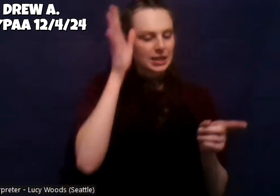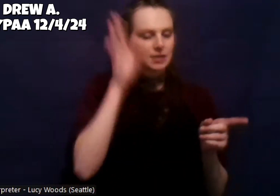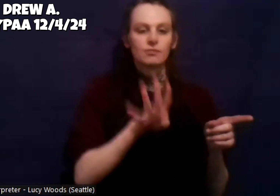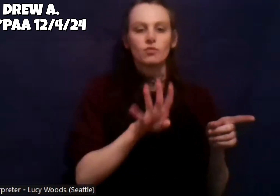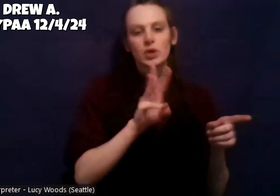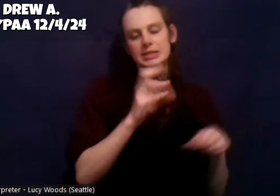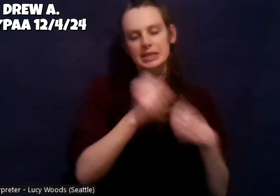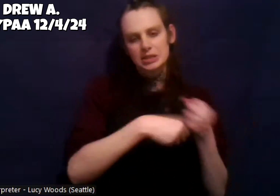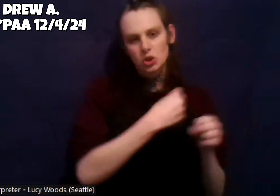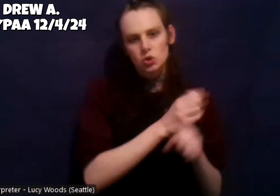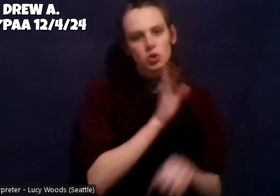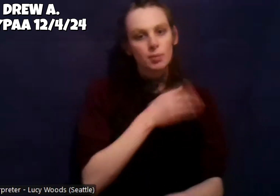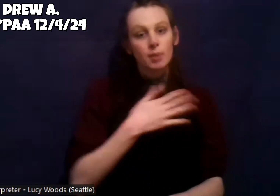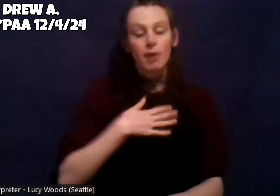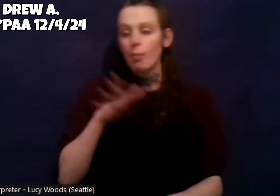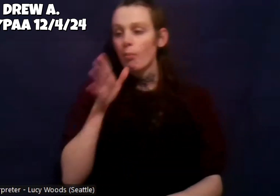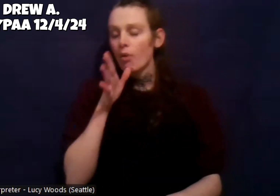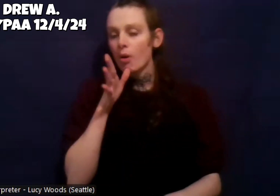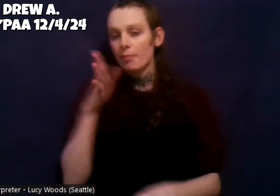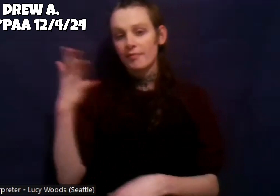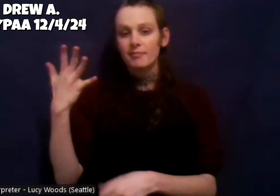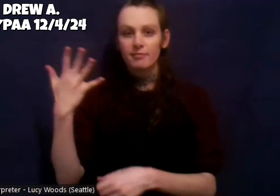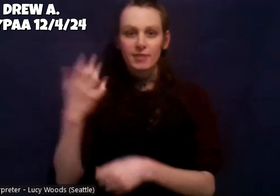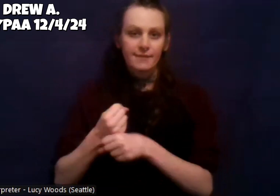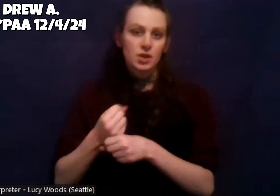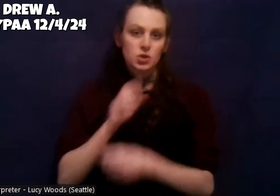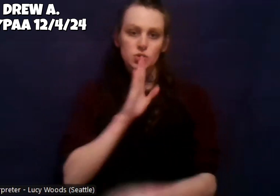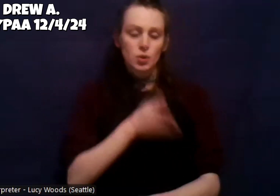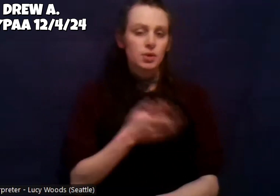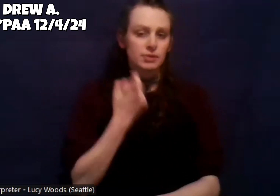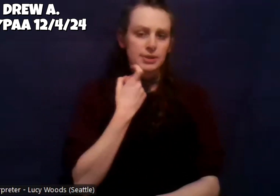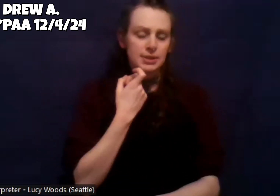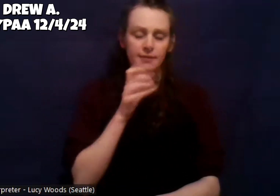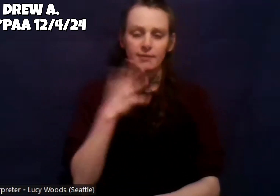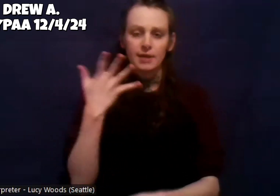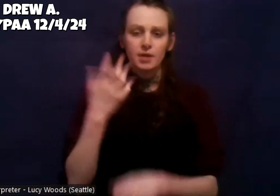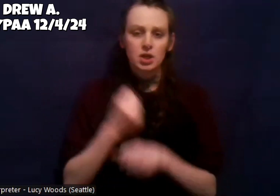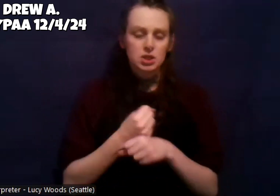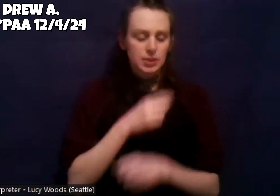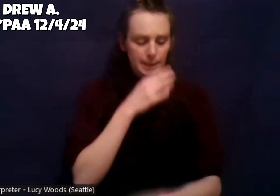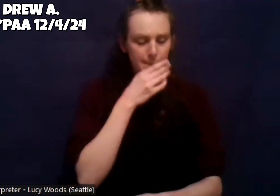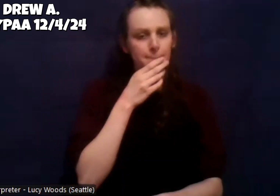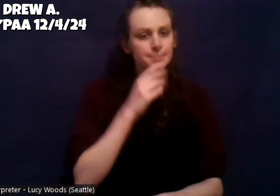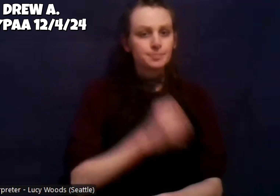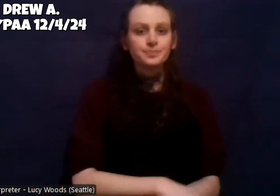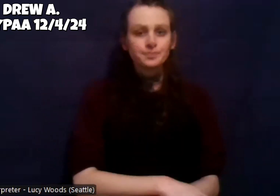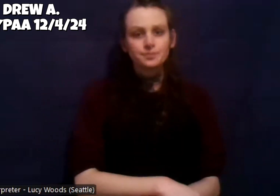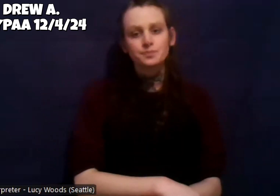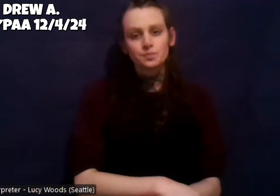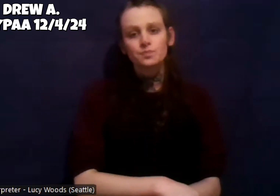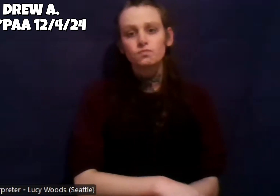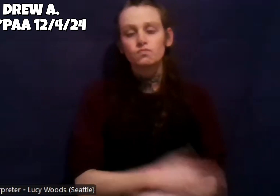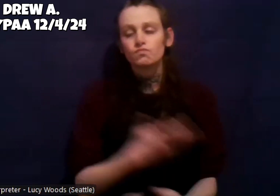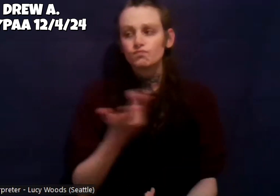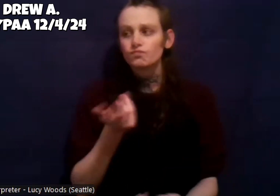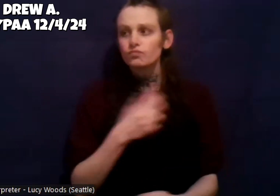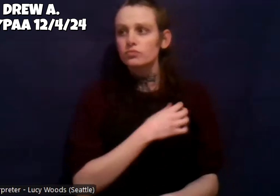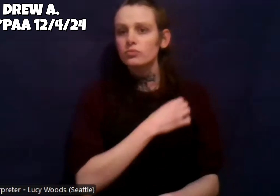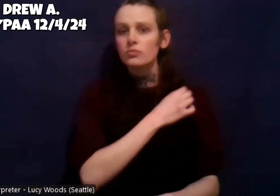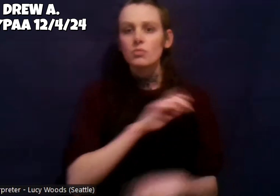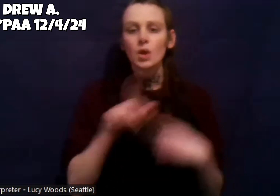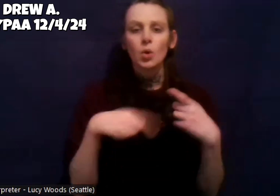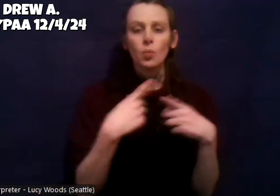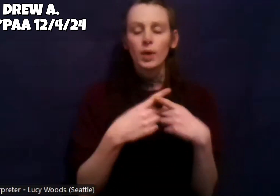five. Um, and um, yeah, and so when I told my